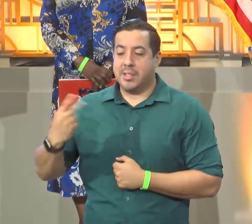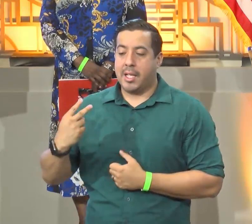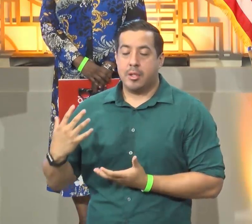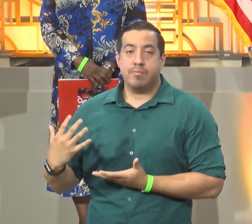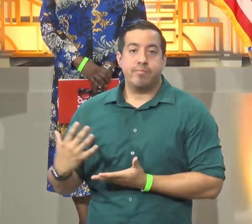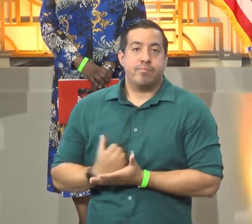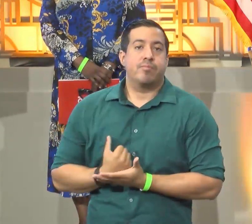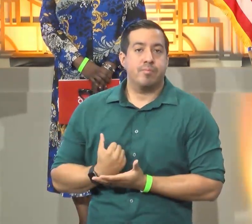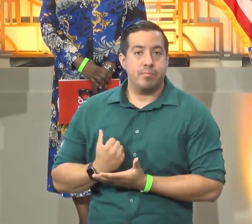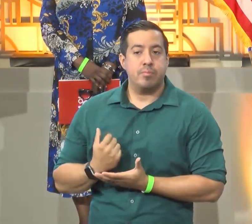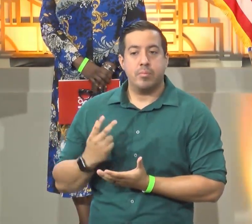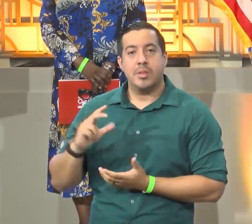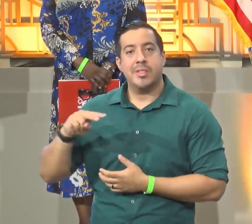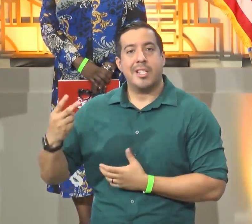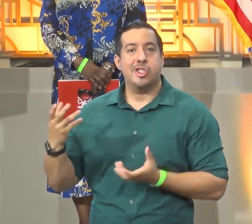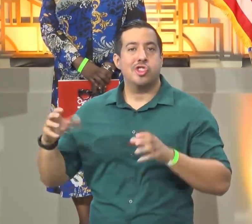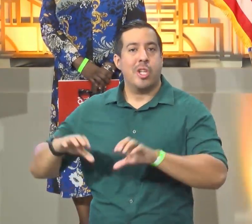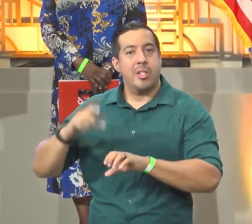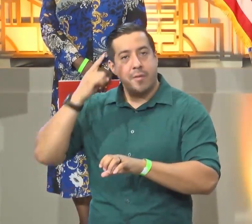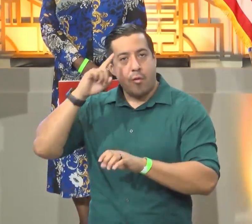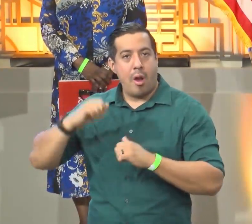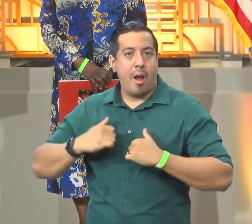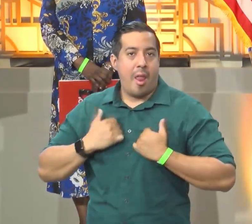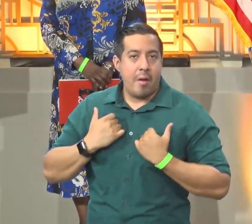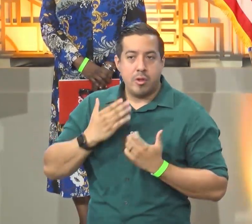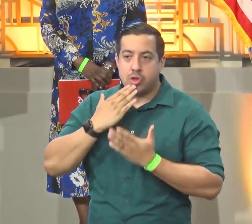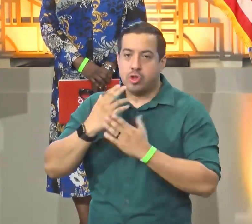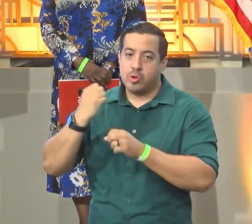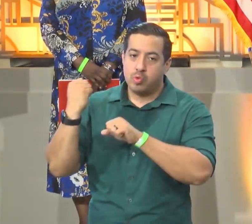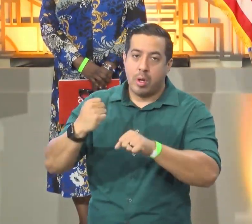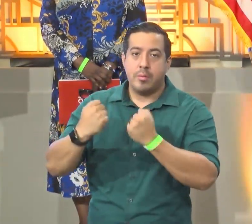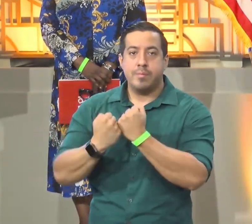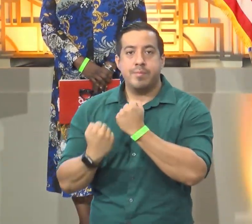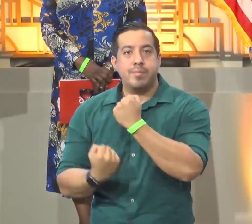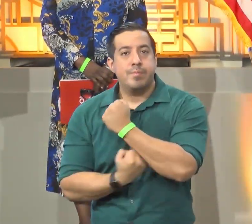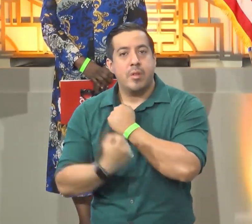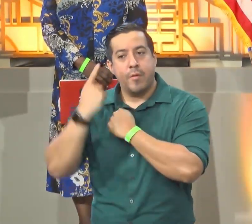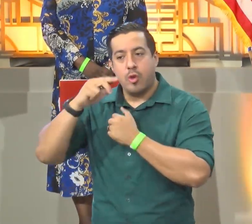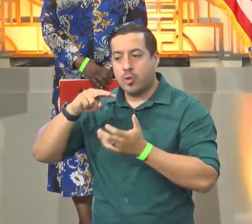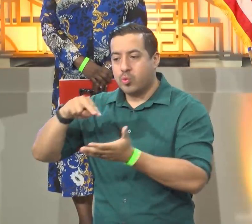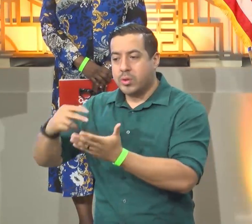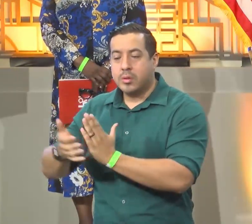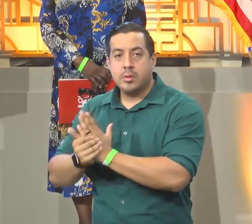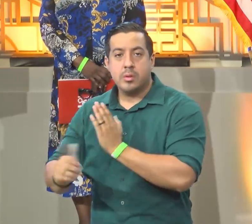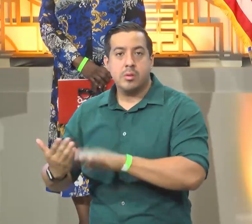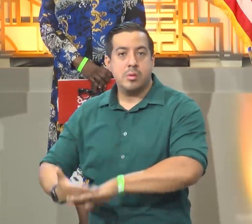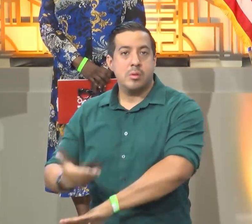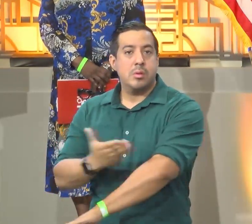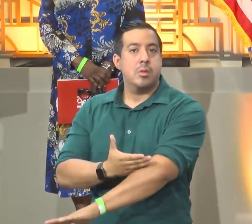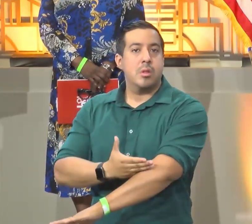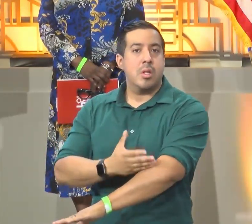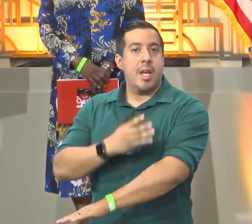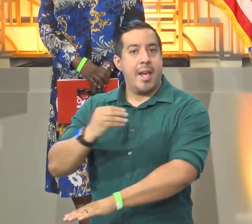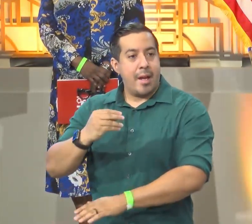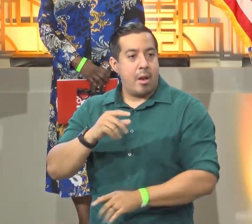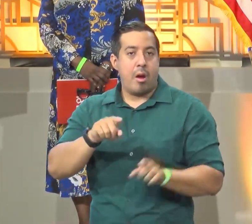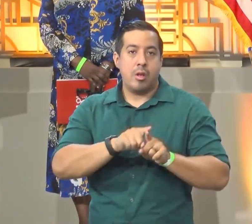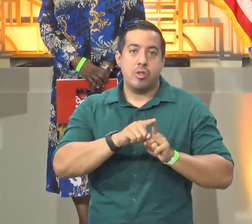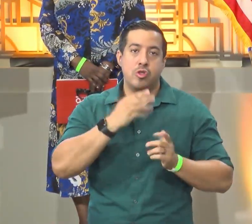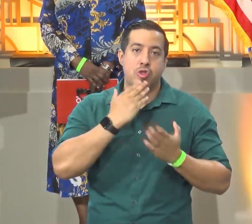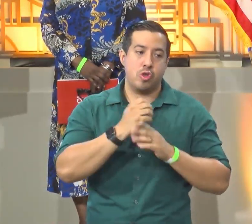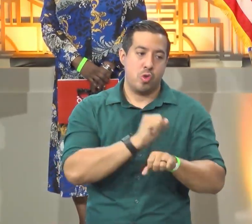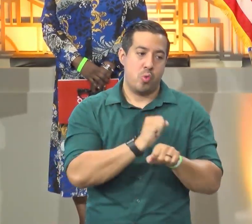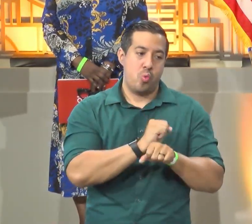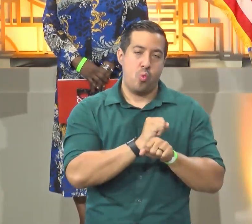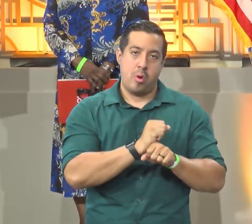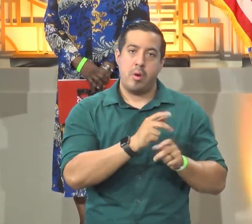in life through the development of strong foundational and digital literacy skills, as well as essential workforce skills needed to thrive